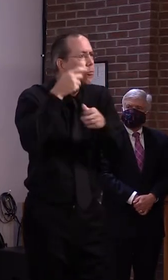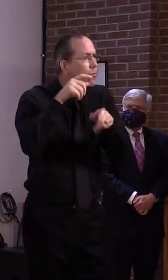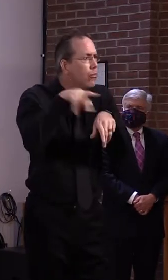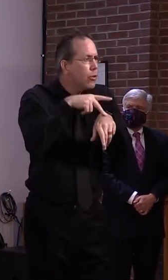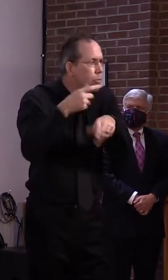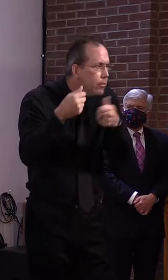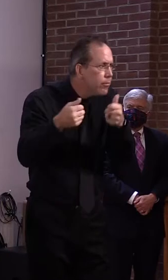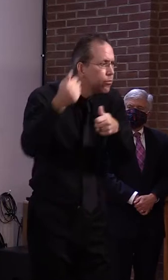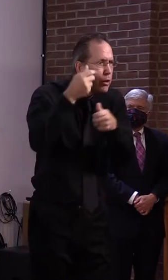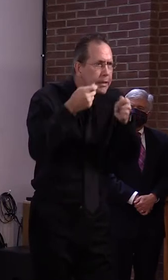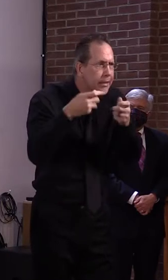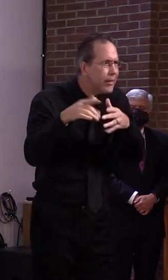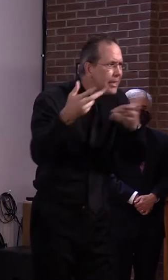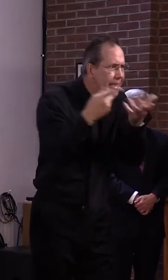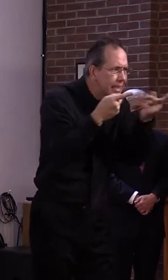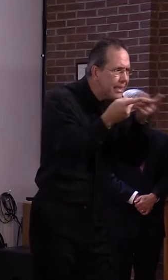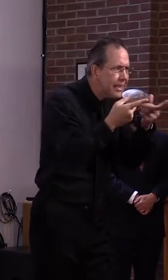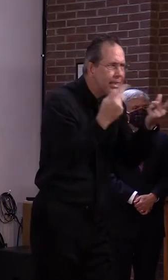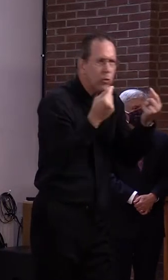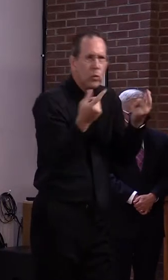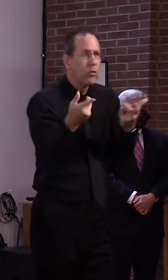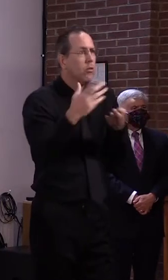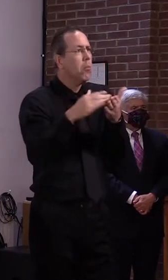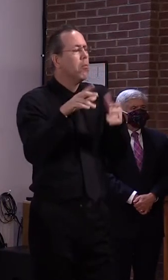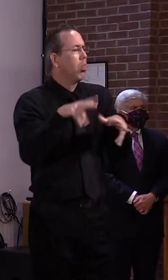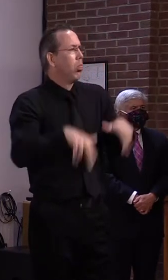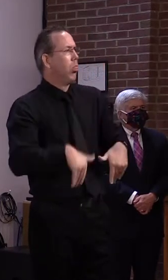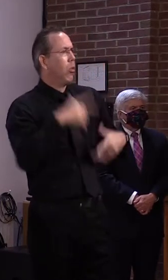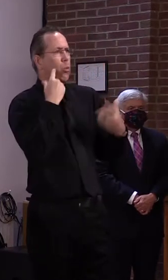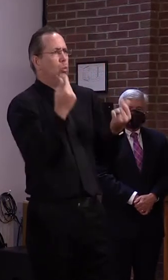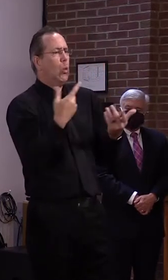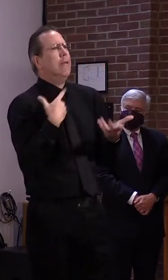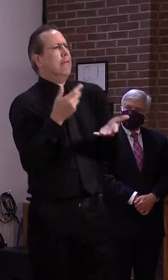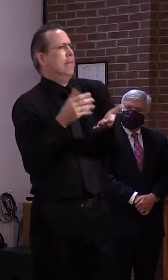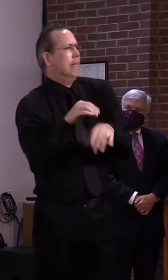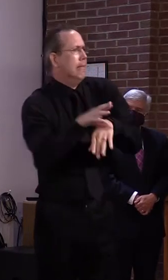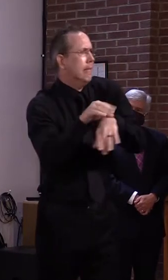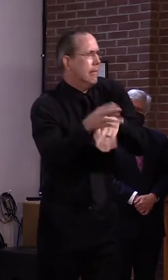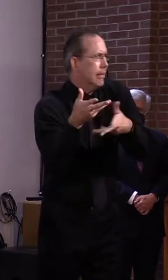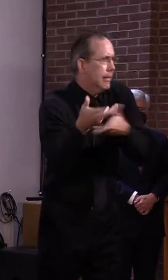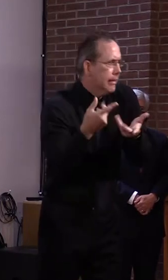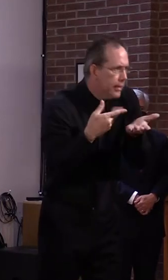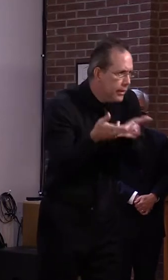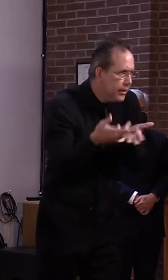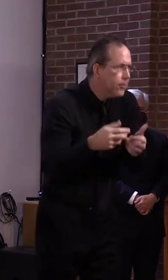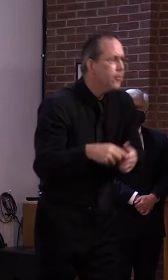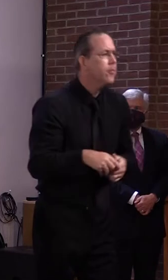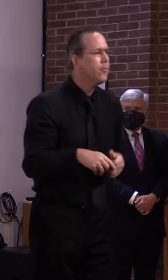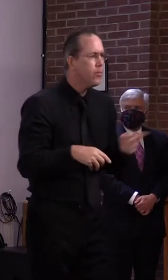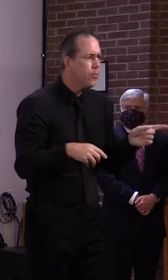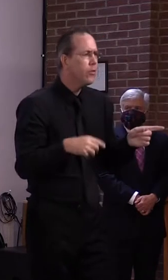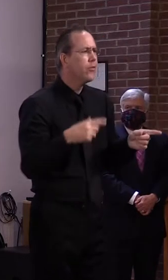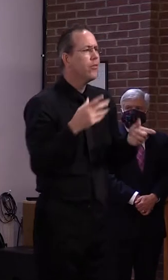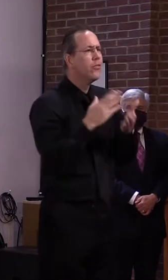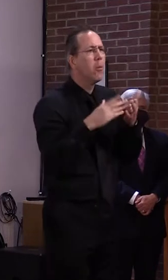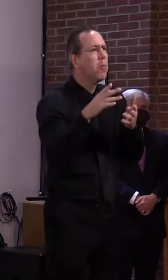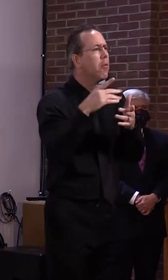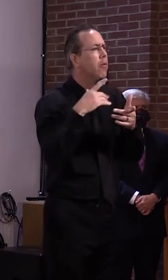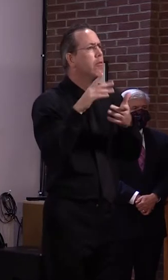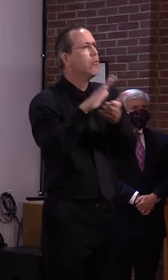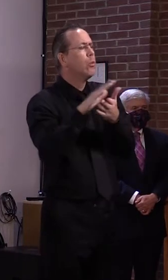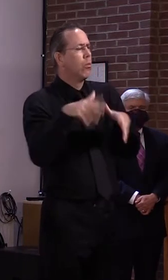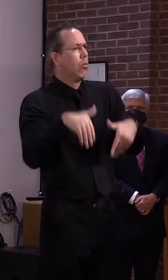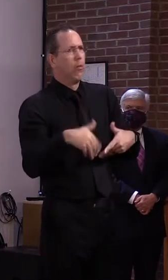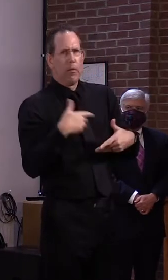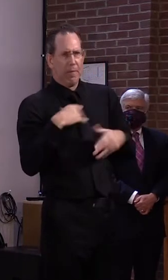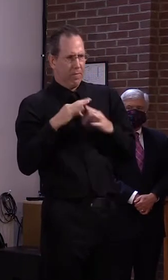having issues with staffing due to childcare for teachers. So that piece of information I shared with the Agency of Human Services, and